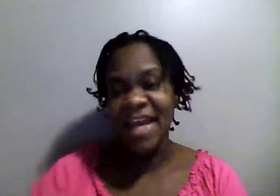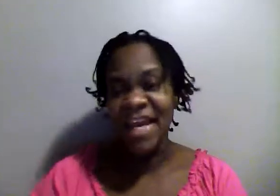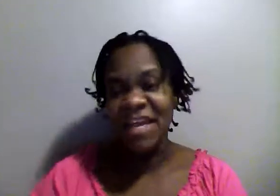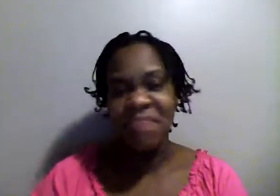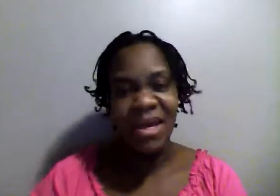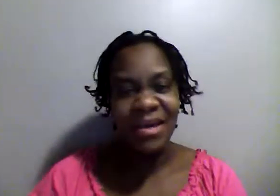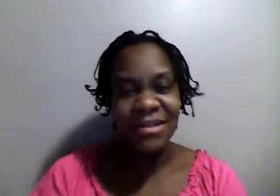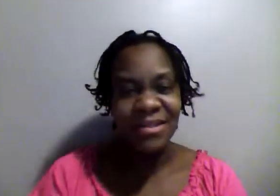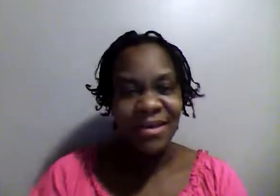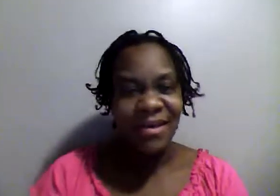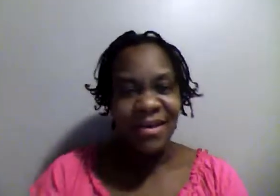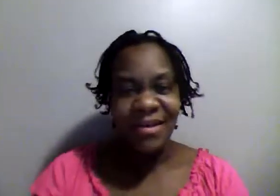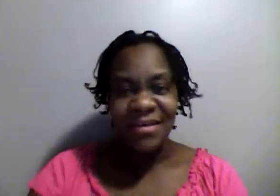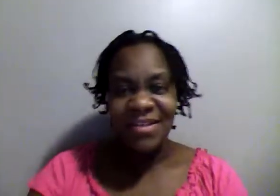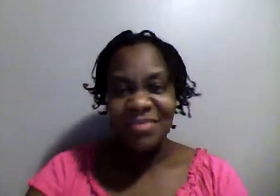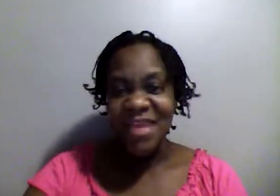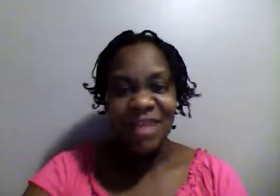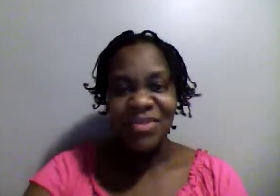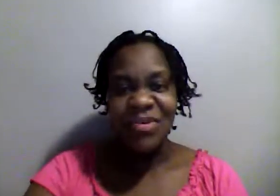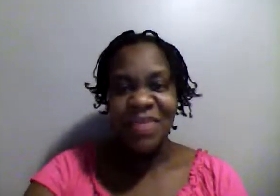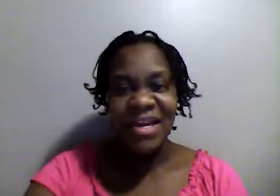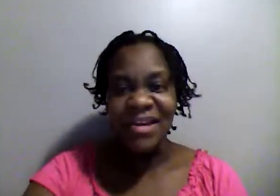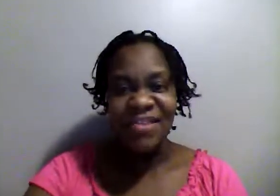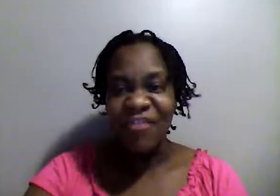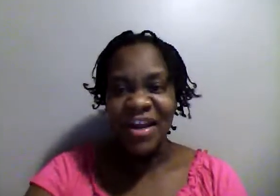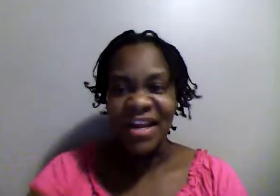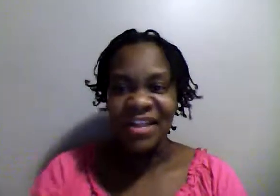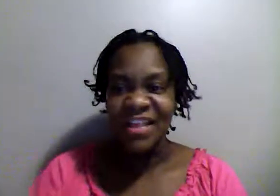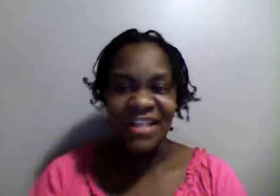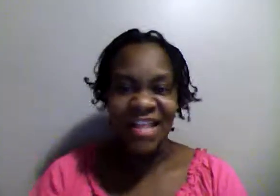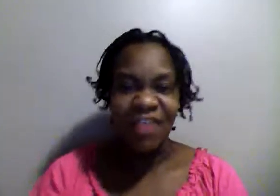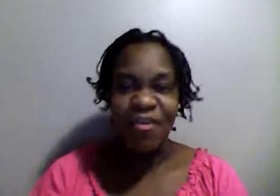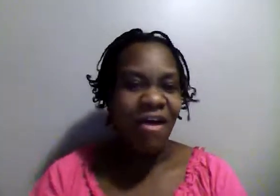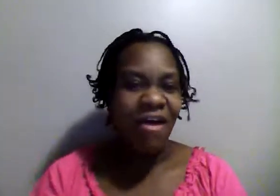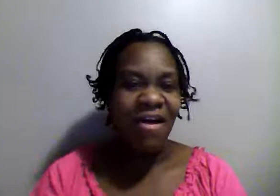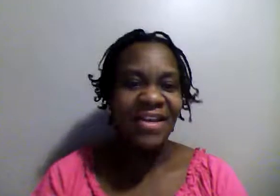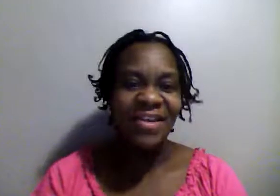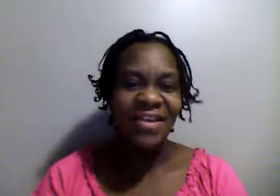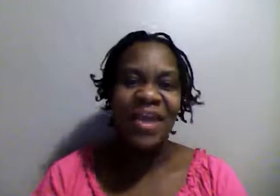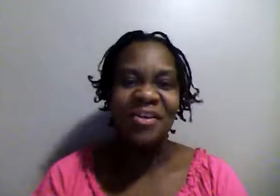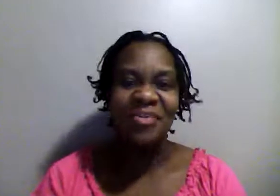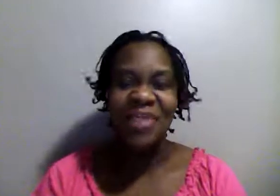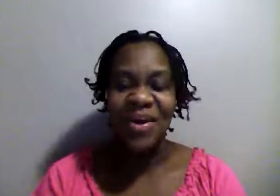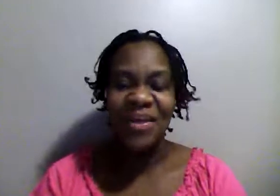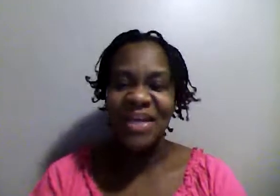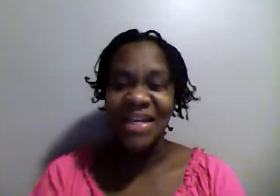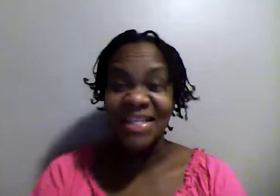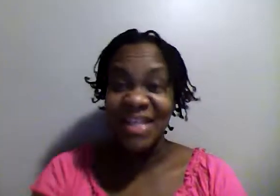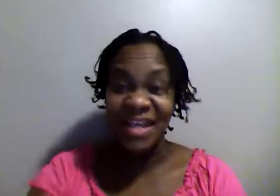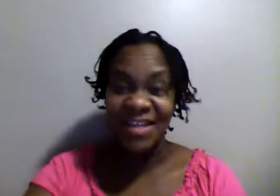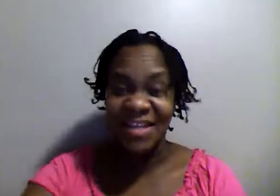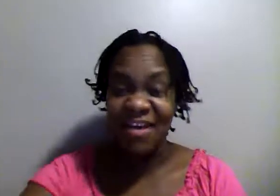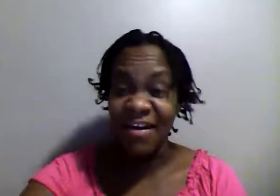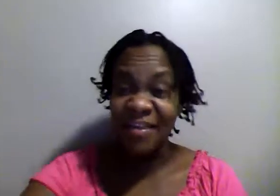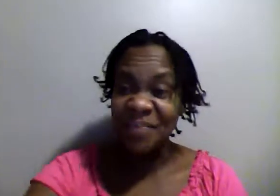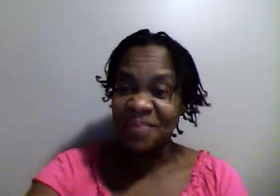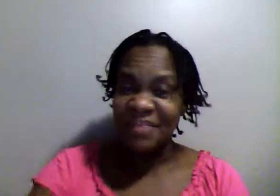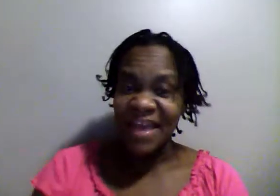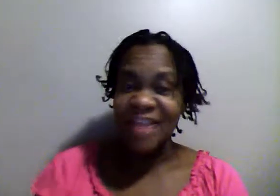need because sometimes so many different little things can go wrong and then you end up without any seedlings at all. And to